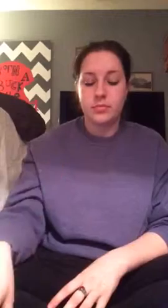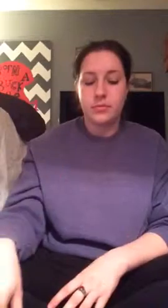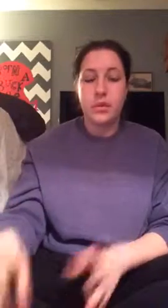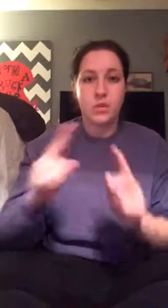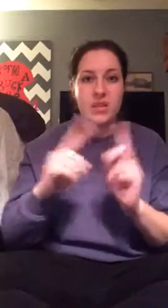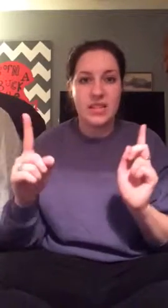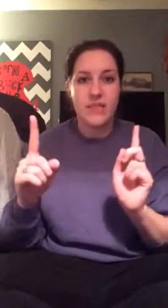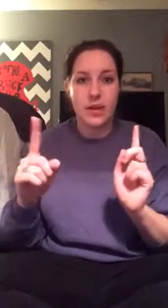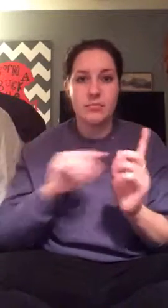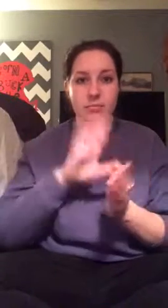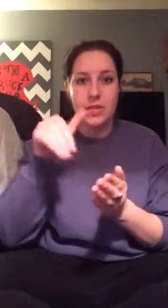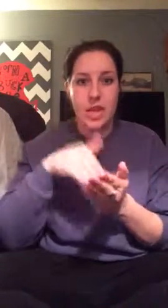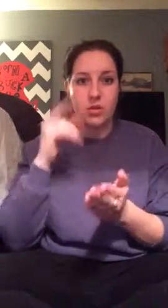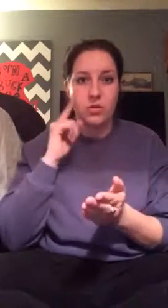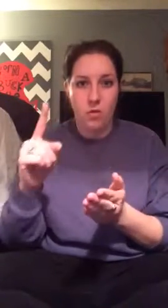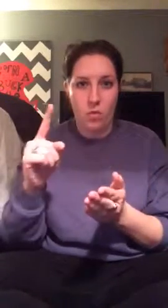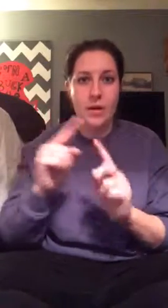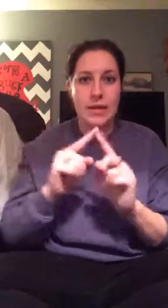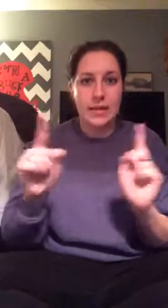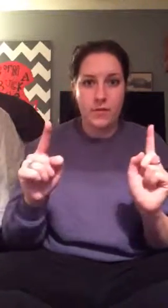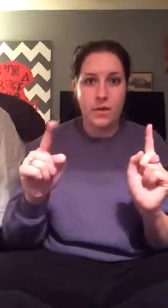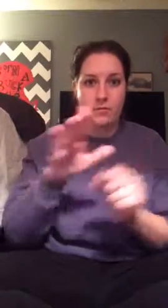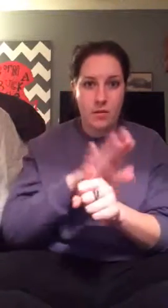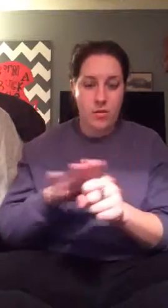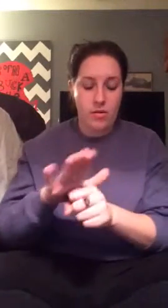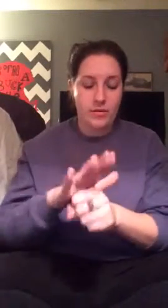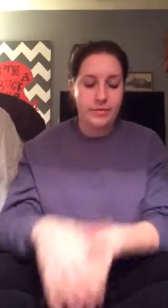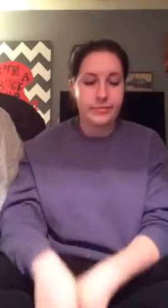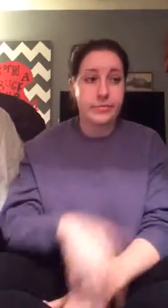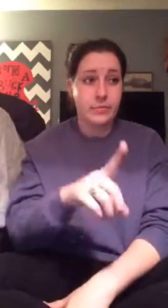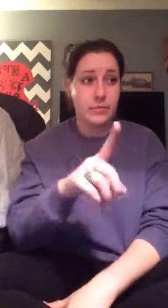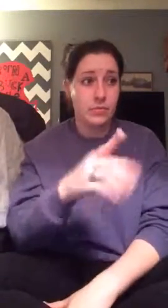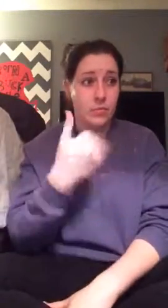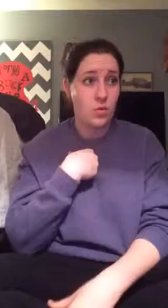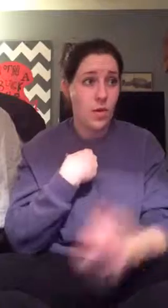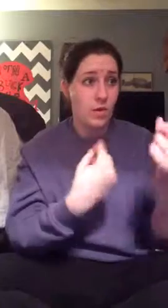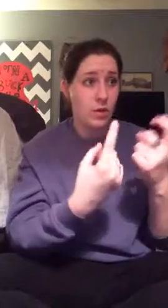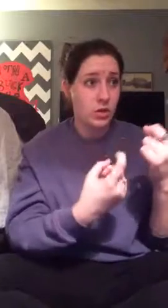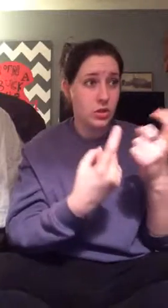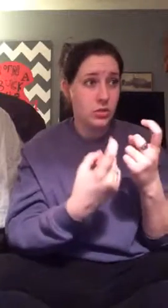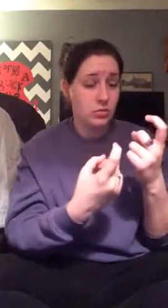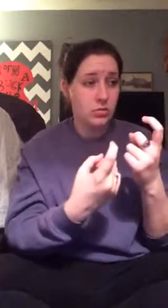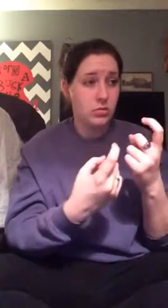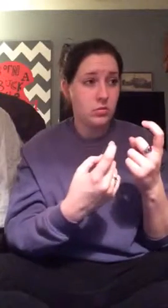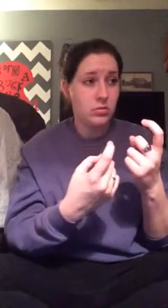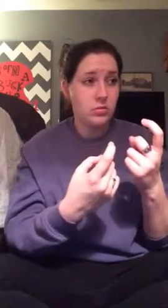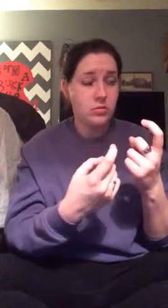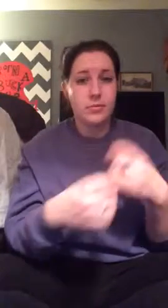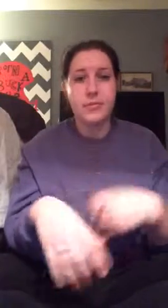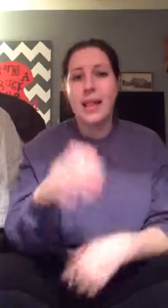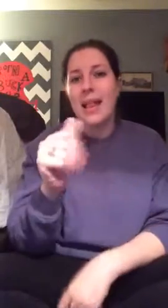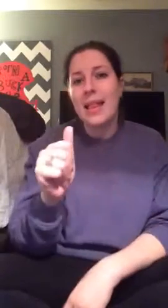centers for different things. Karen, you had a question? No? Paige, you have? Is the angular gyrus involved in that